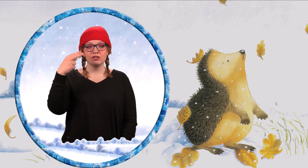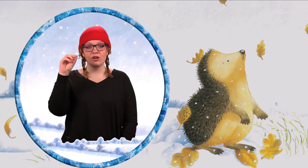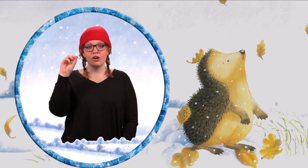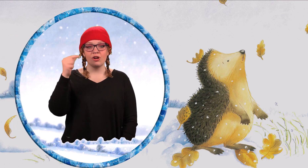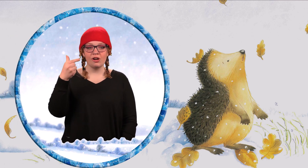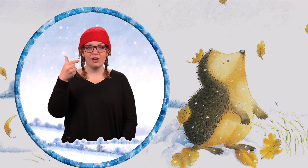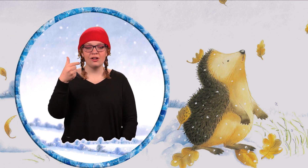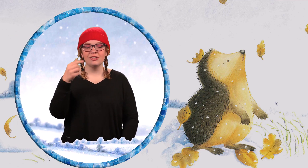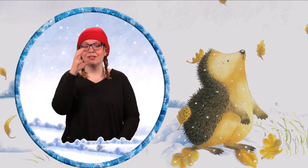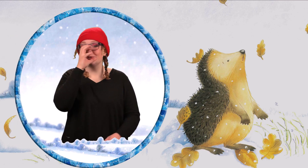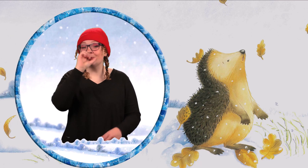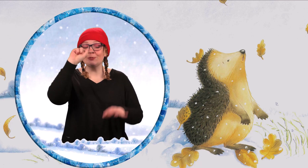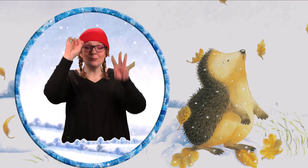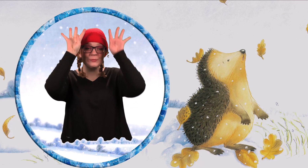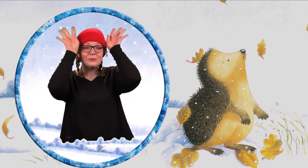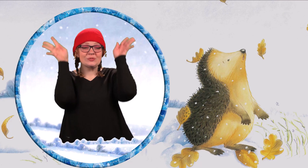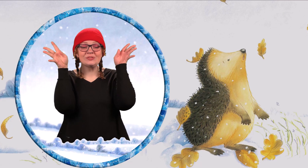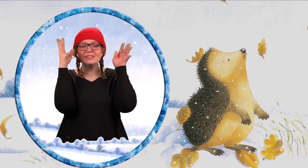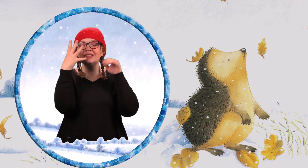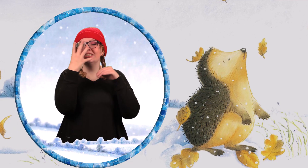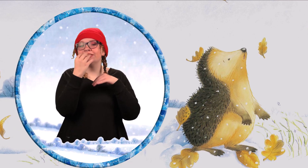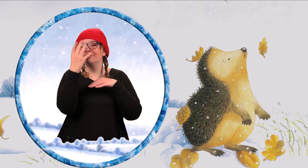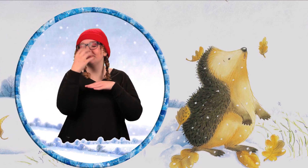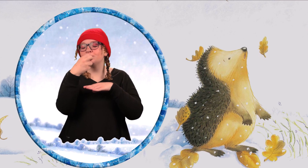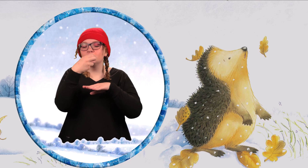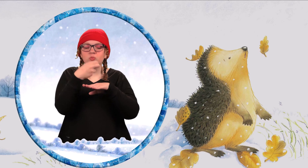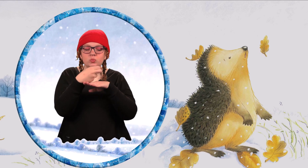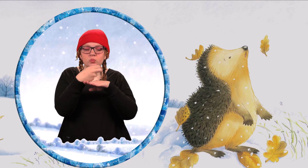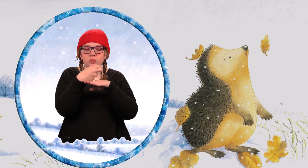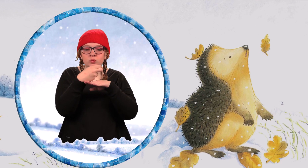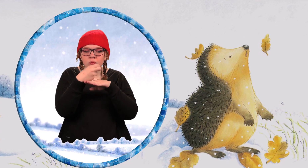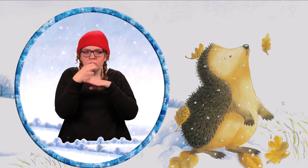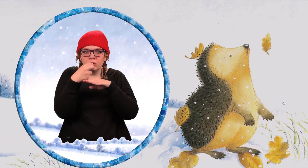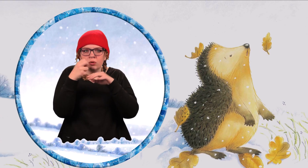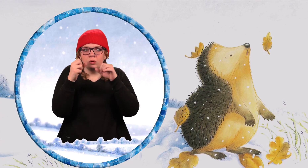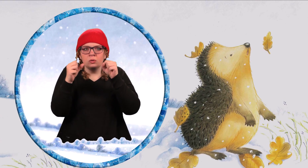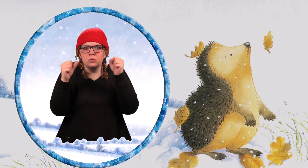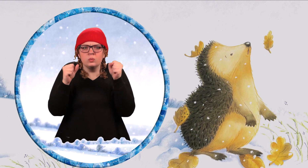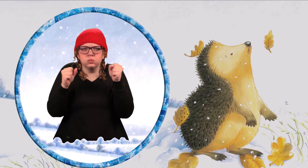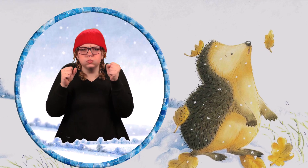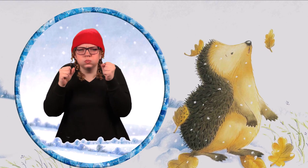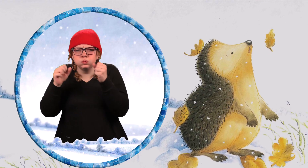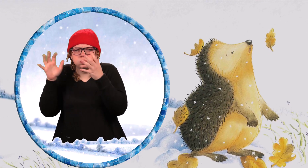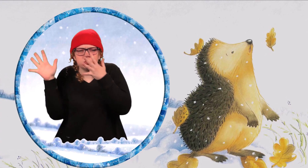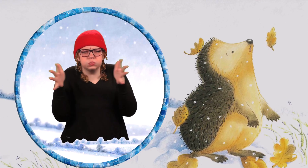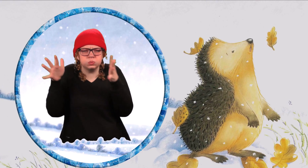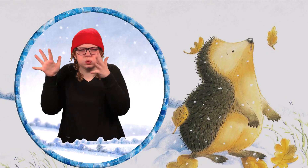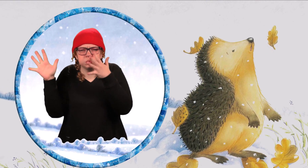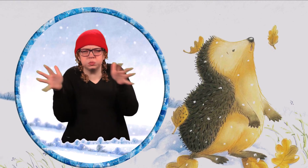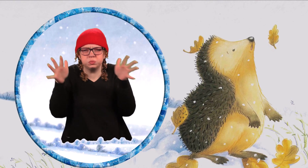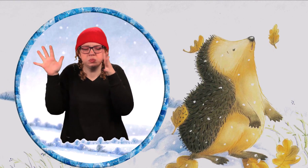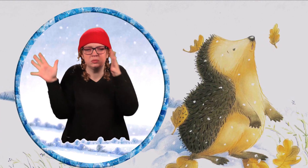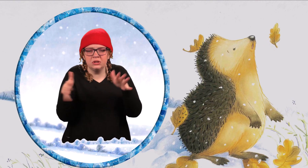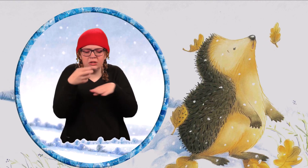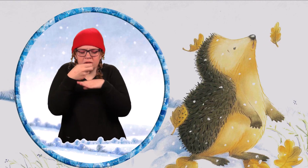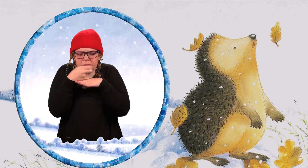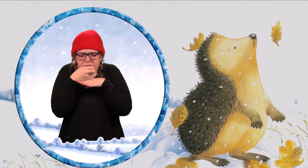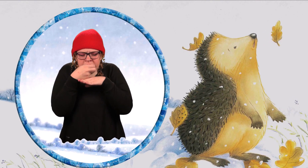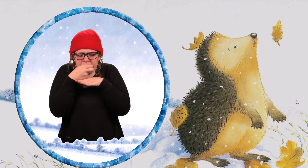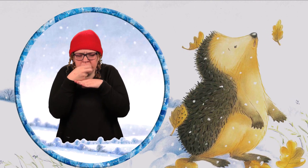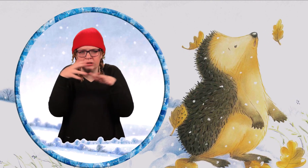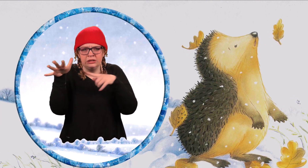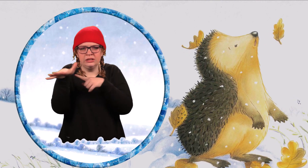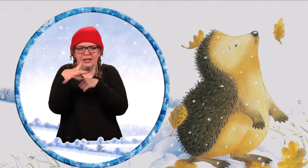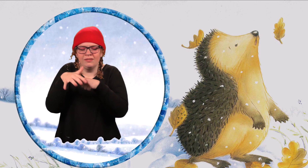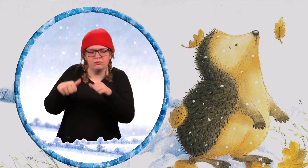The cold wind woke Little Hedgehog from his deep winter sleep. It blew his blanket